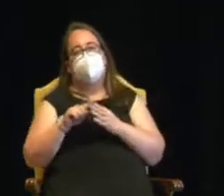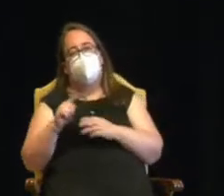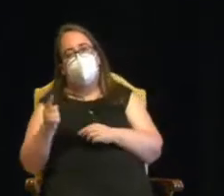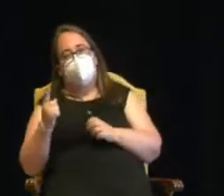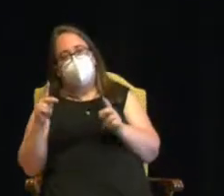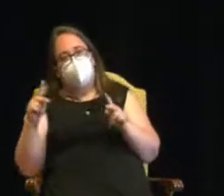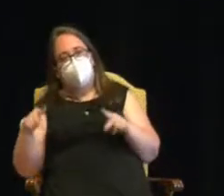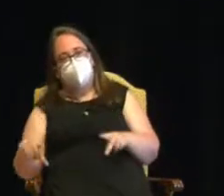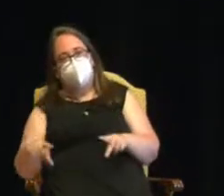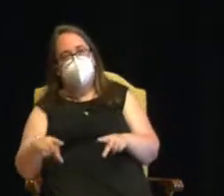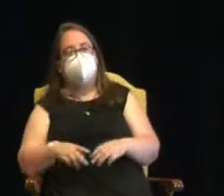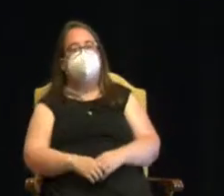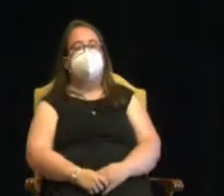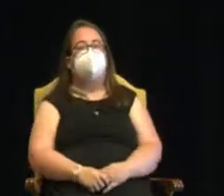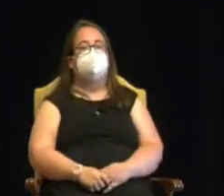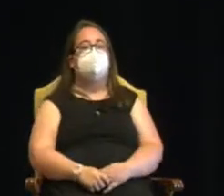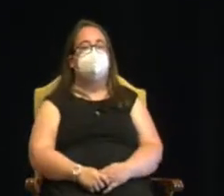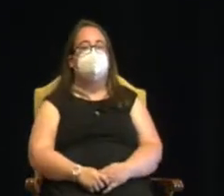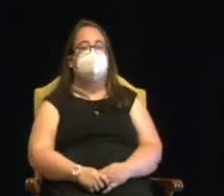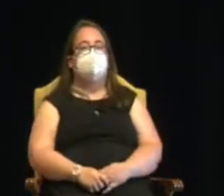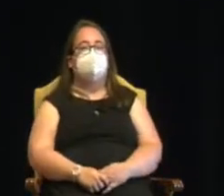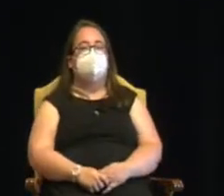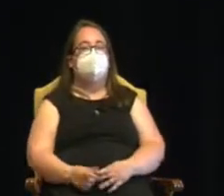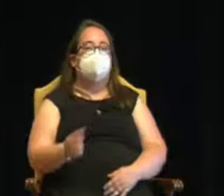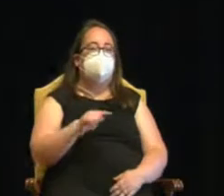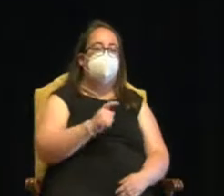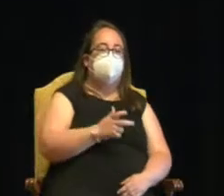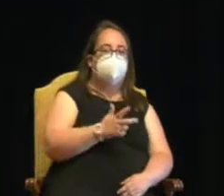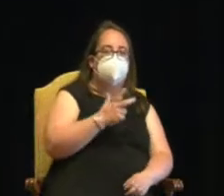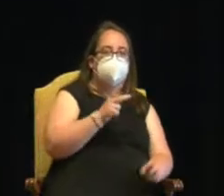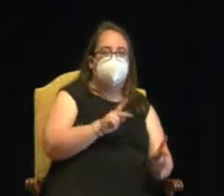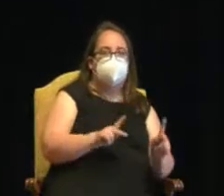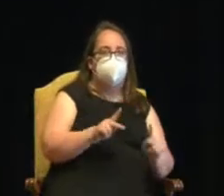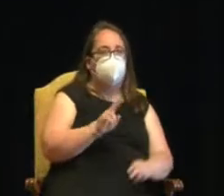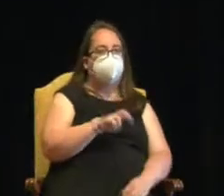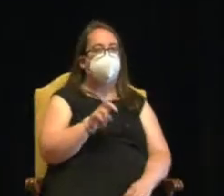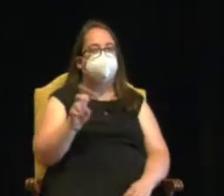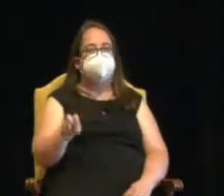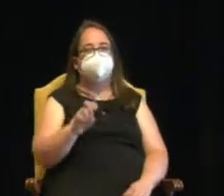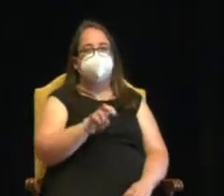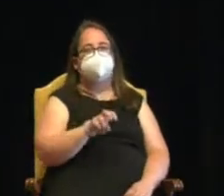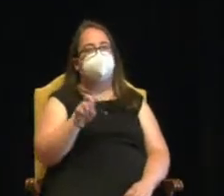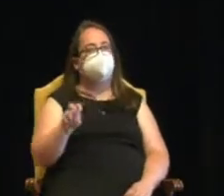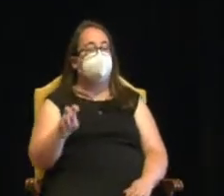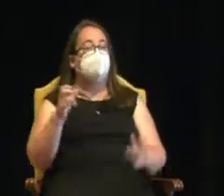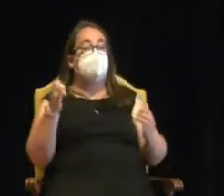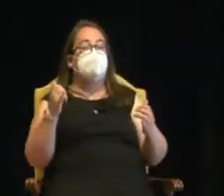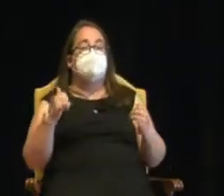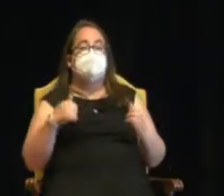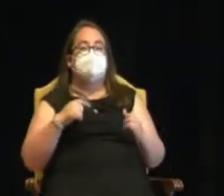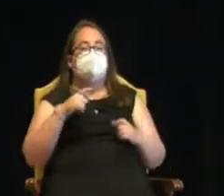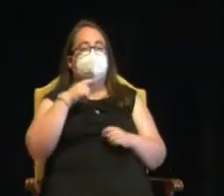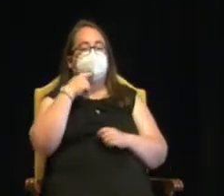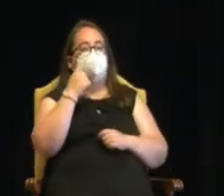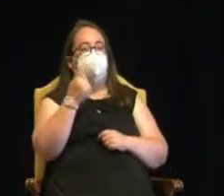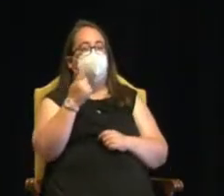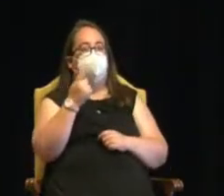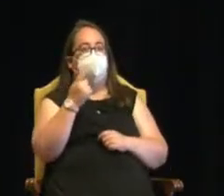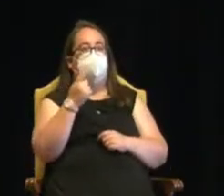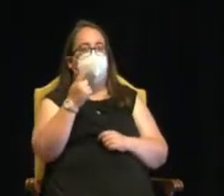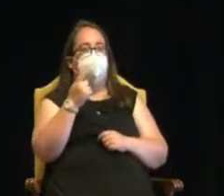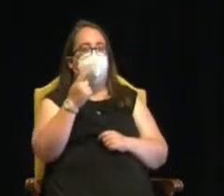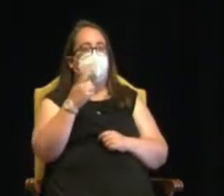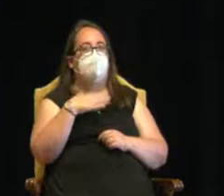one person. Then I wrote a book about three people. Now I'm writing a book where I just keep telling my